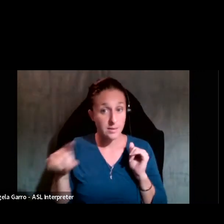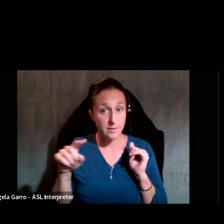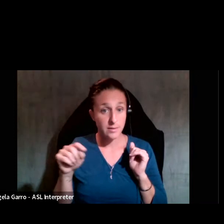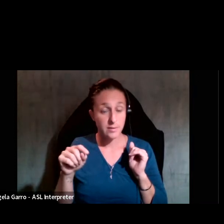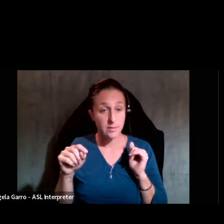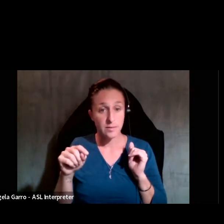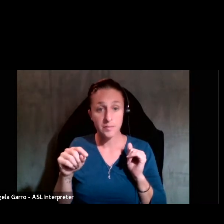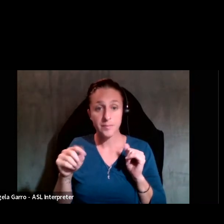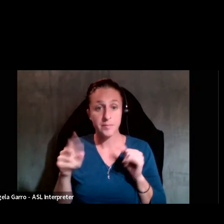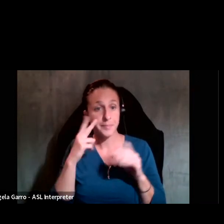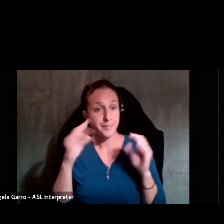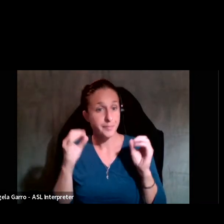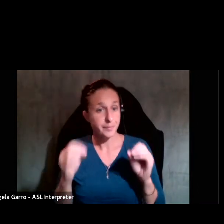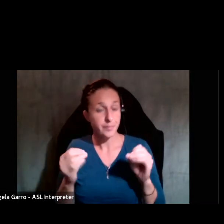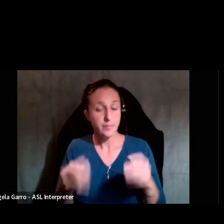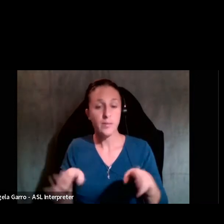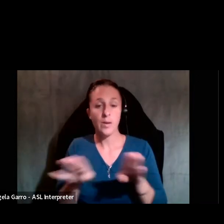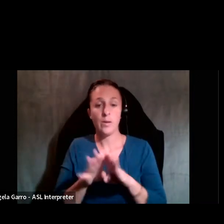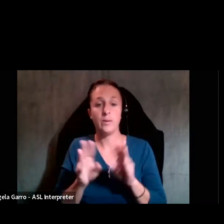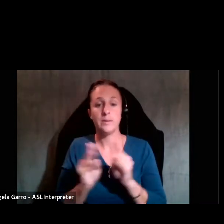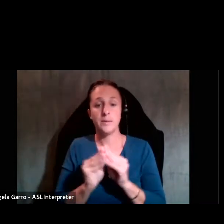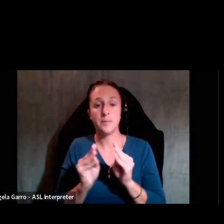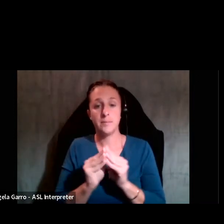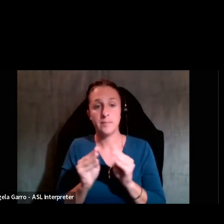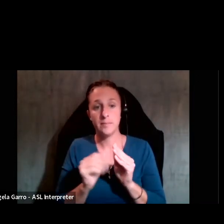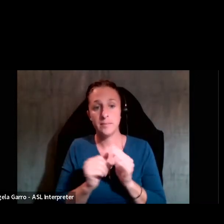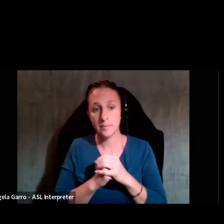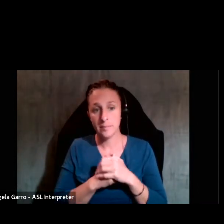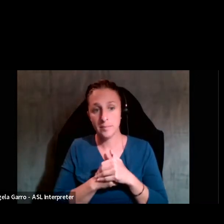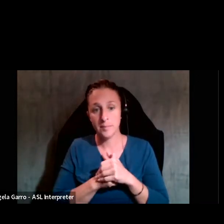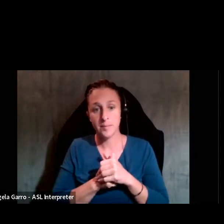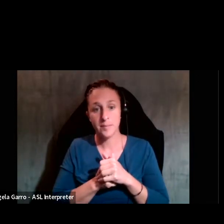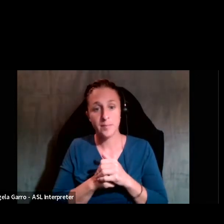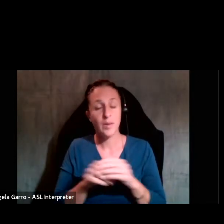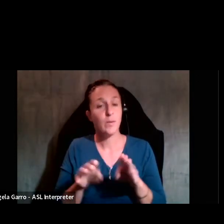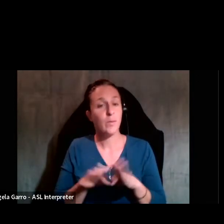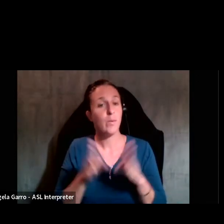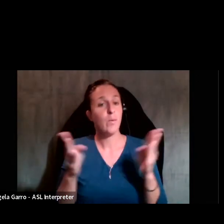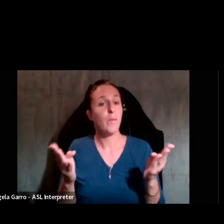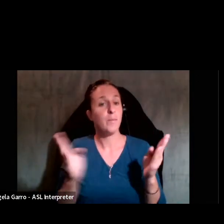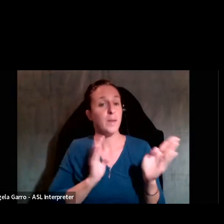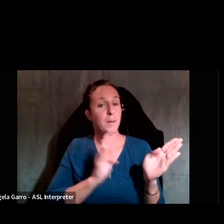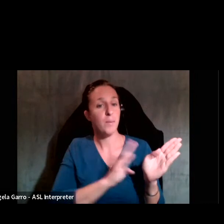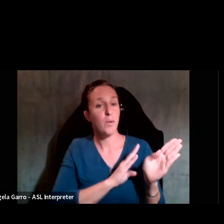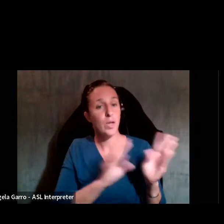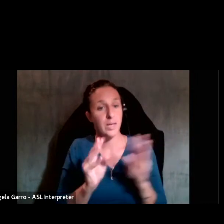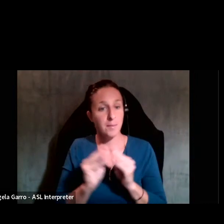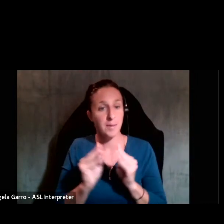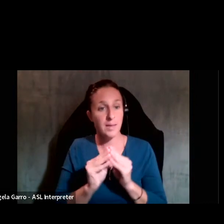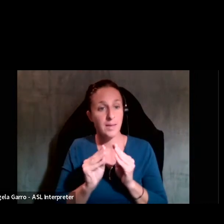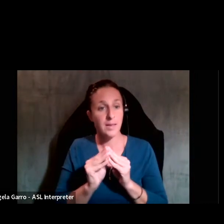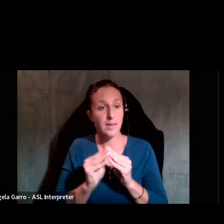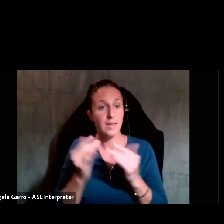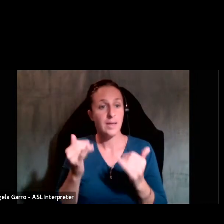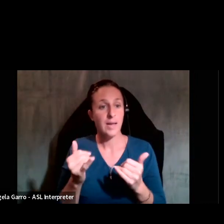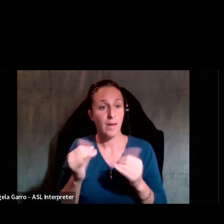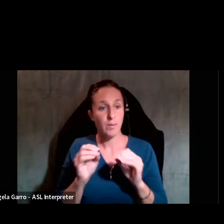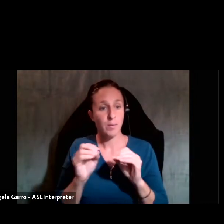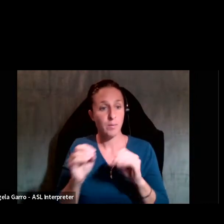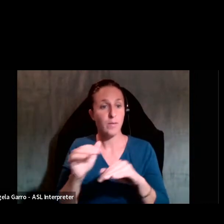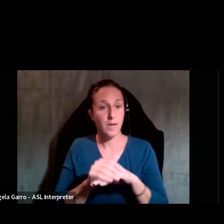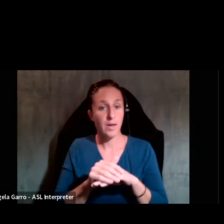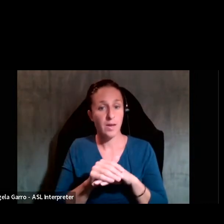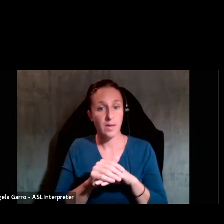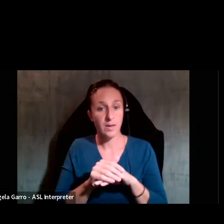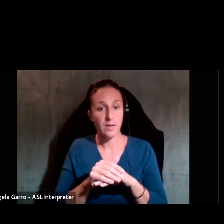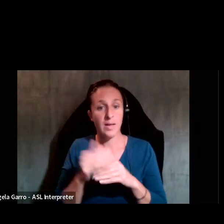All right, seeing none, we're going to close the meeting. We're going to reopen our board meeting, and now we're going to move on. Yeah, the